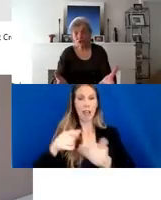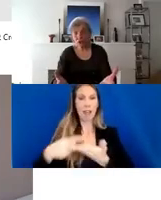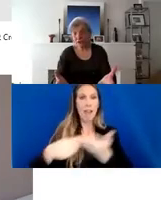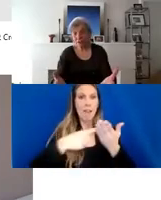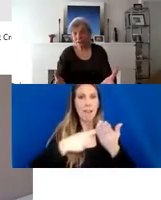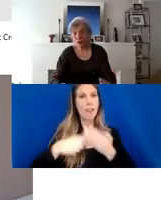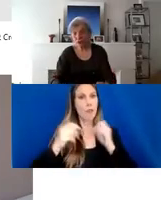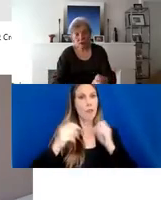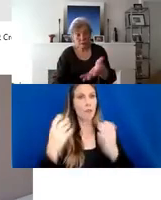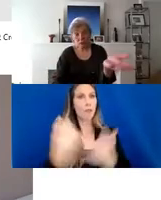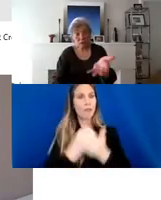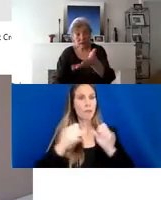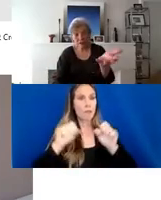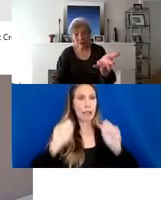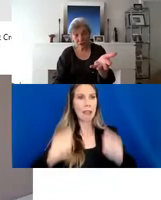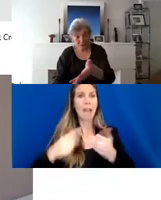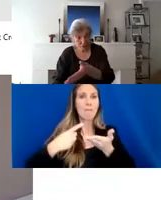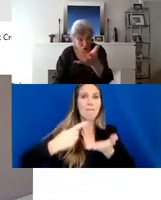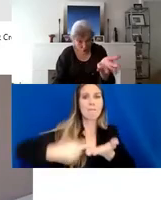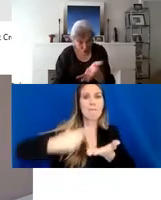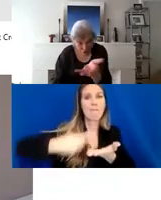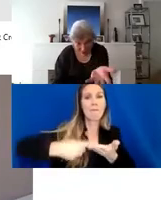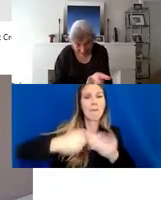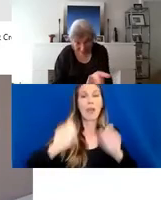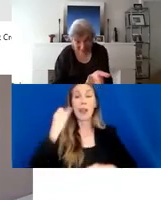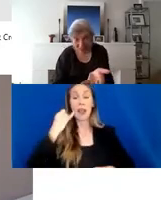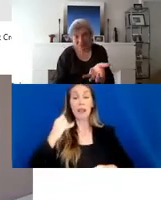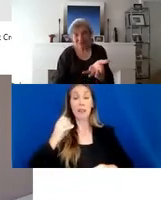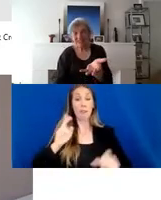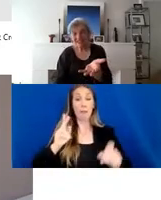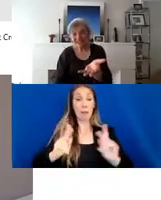has joined that room will actually be